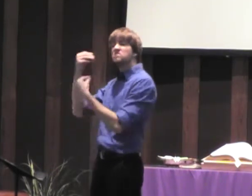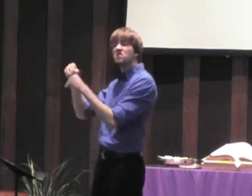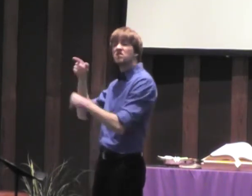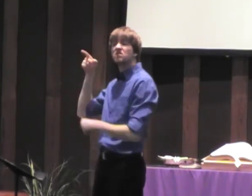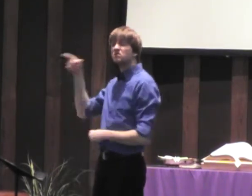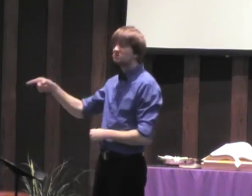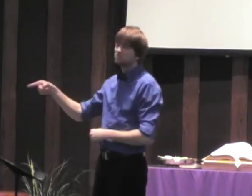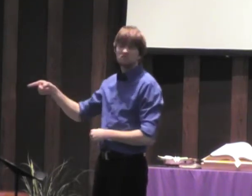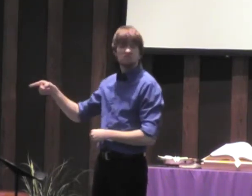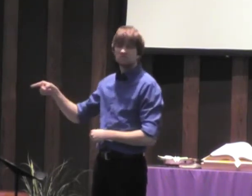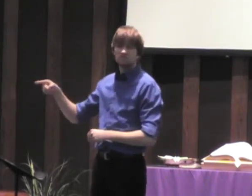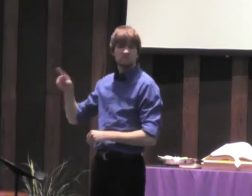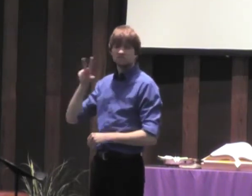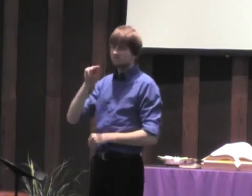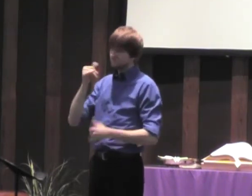People that have been homeless before,